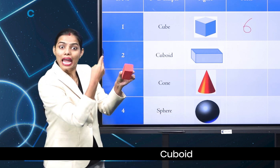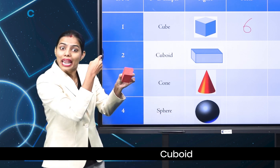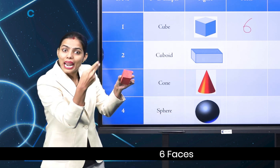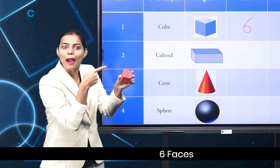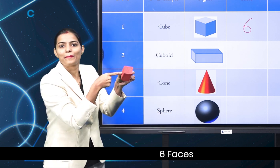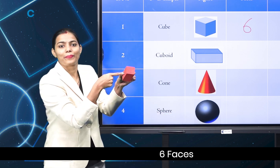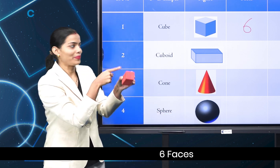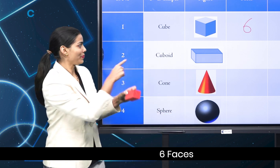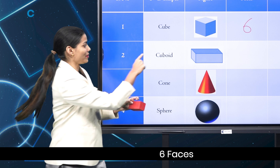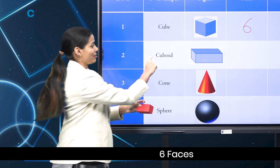6 faces,